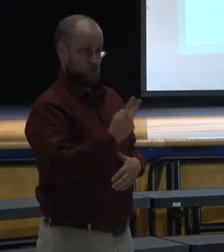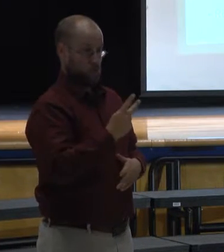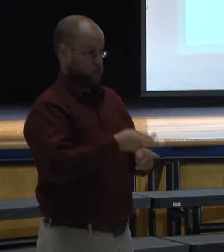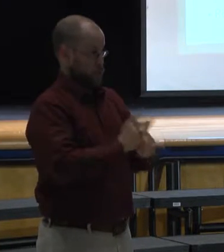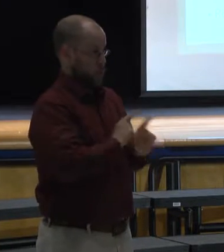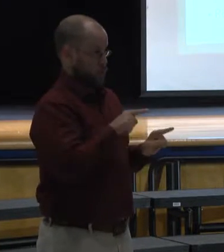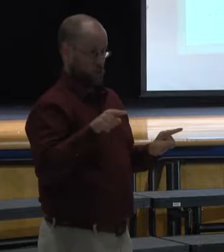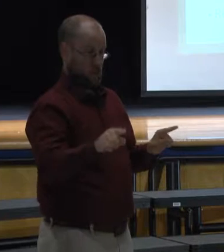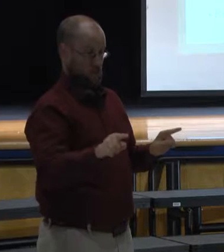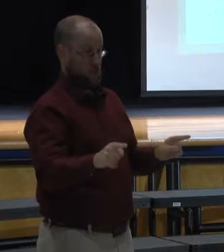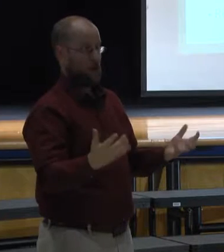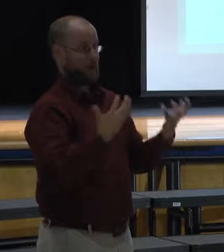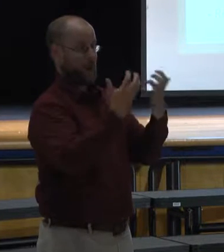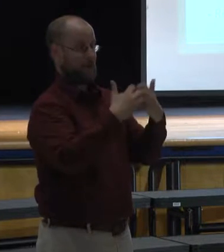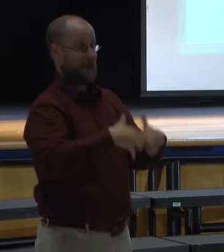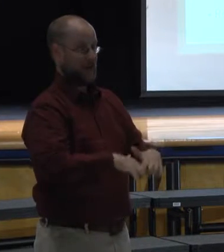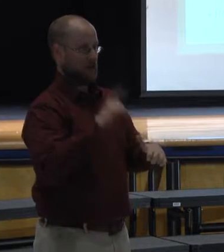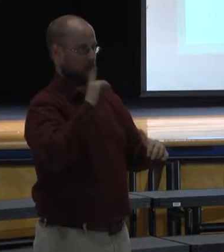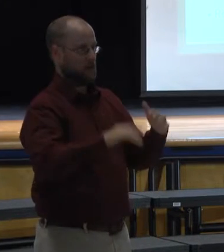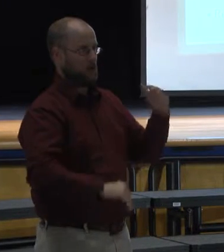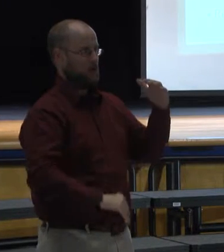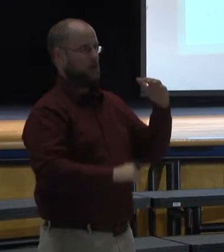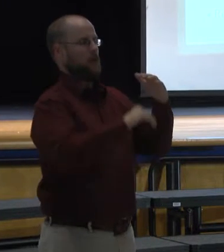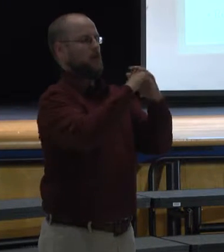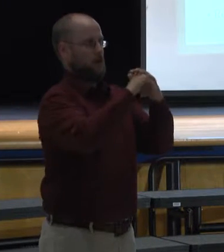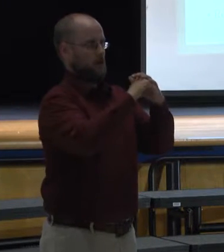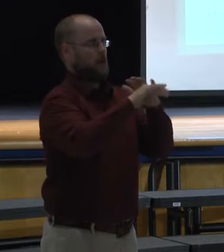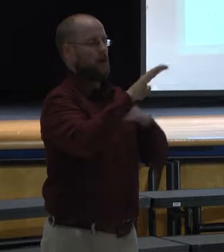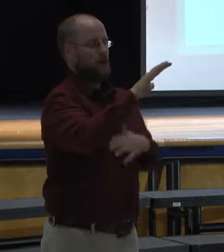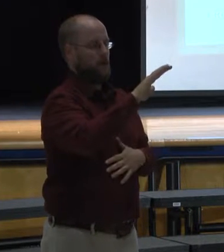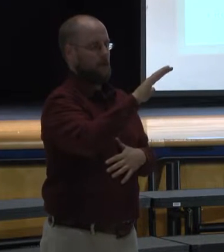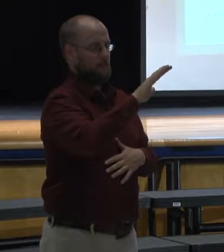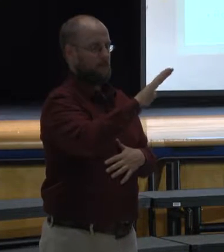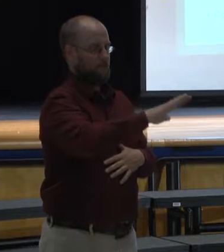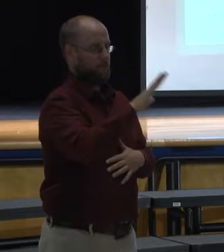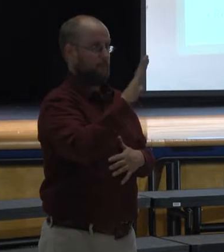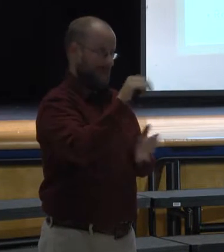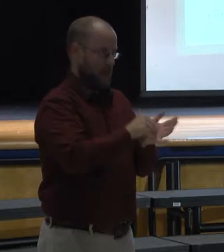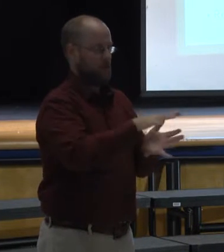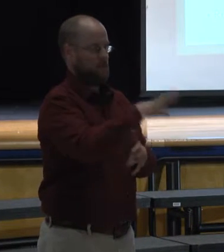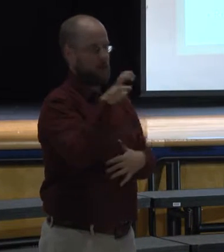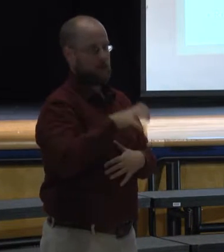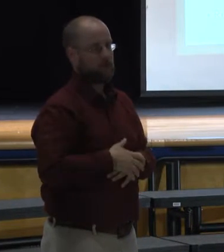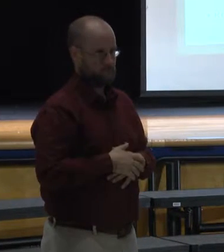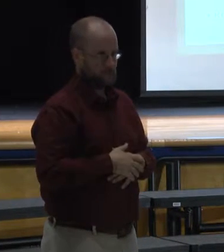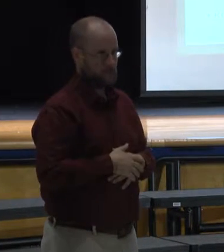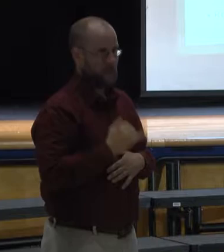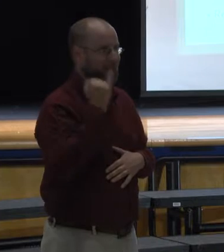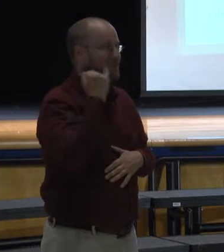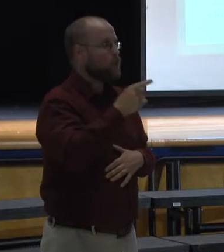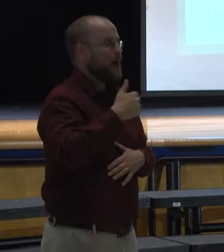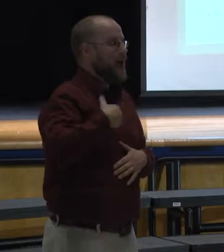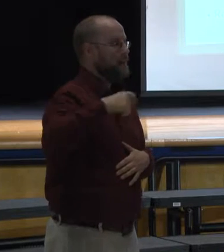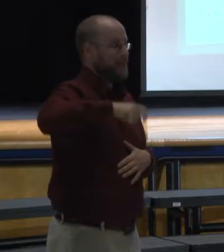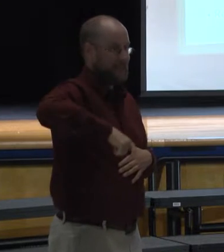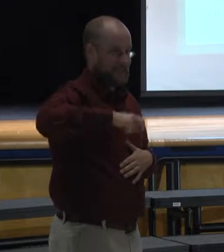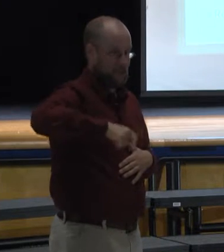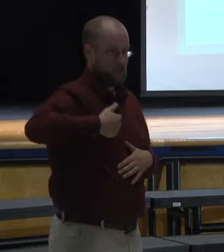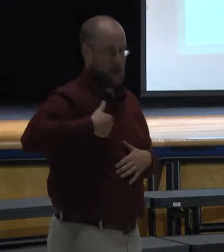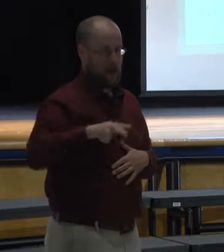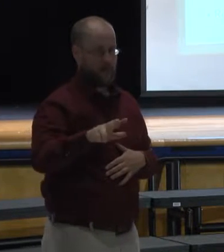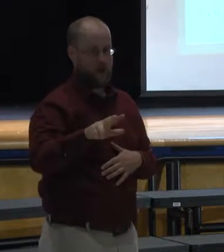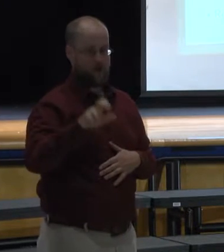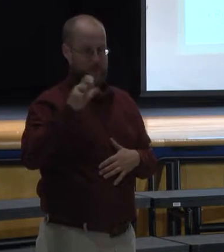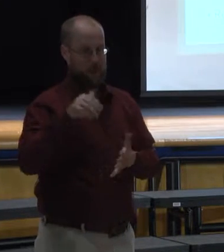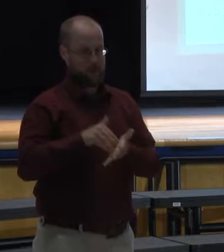as a freshman can be no more than $5,500. If you had need through the formula, you could get $3,500 in subsidized